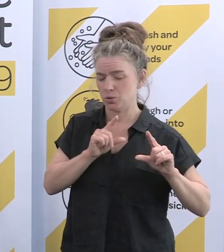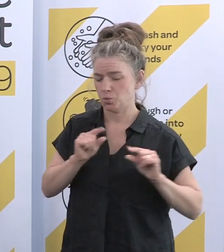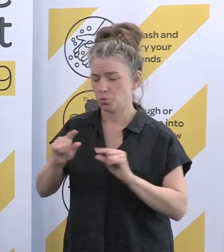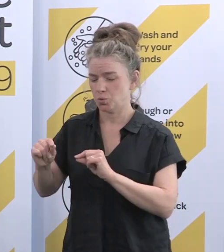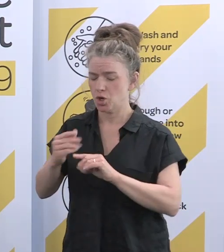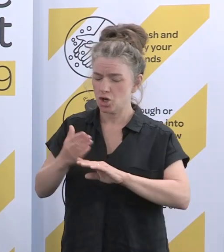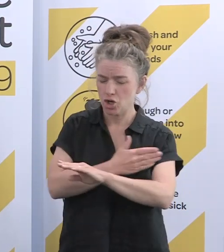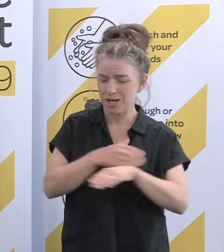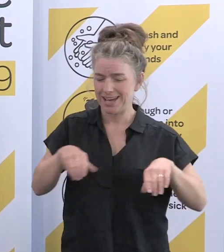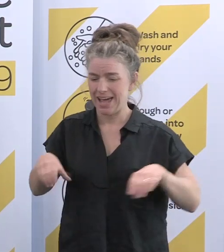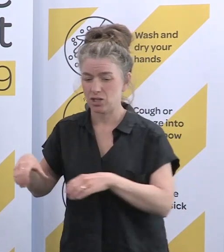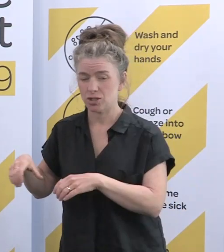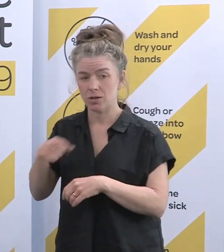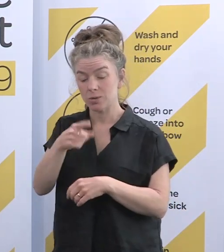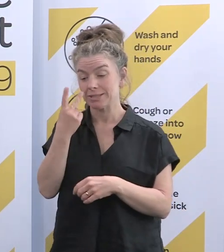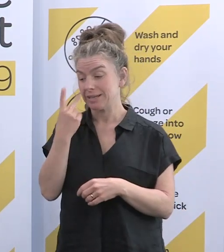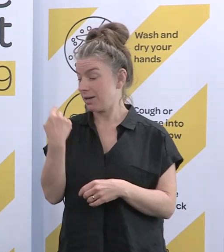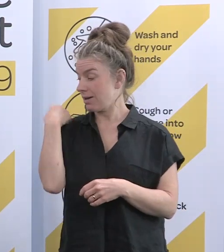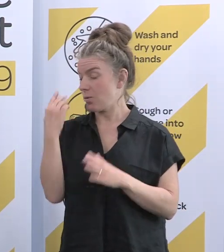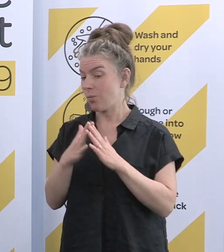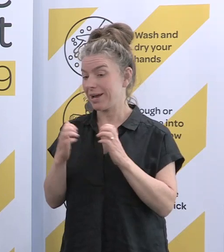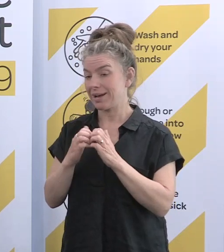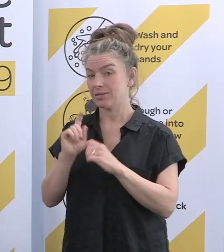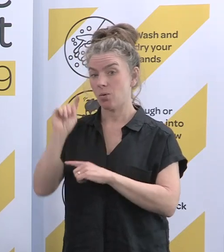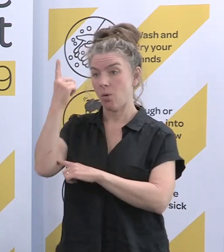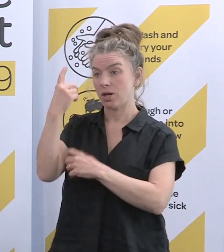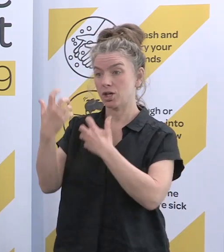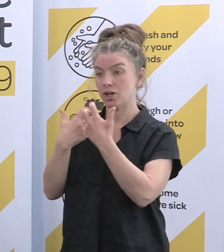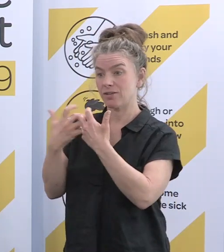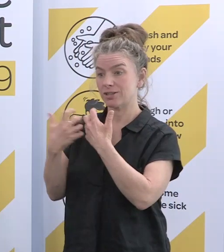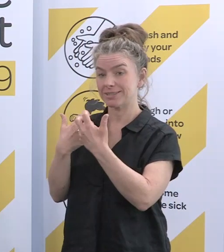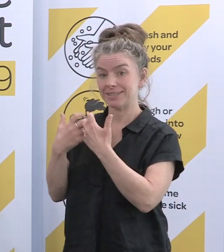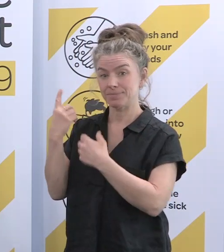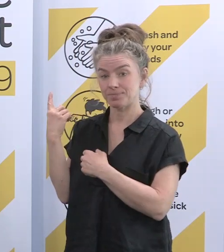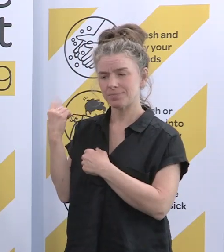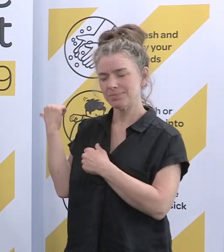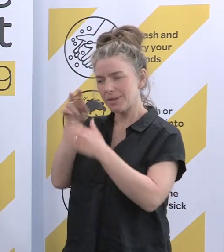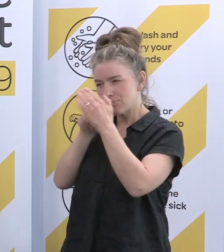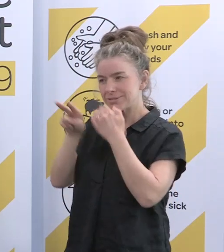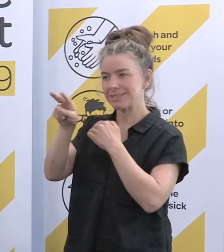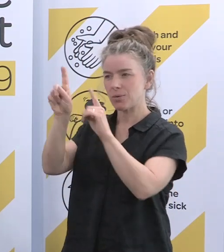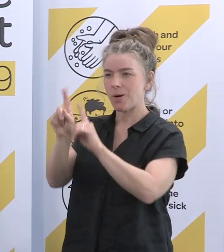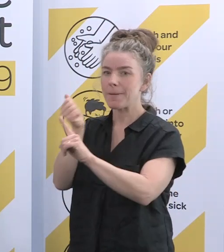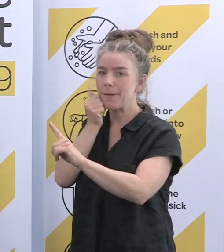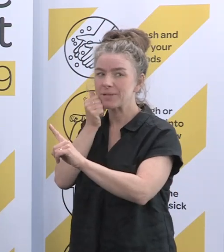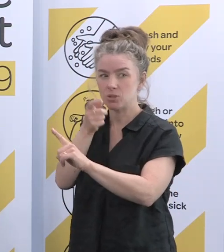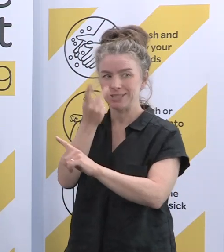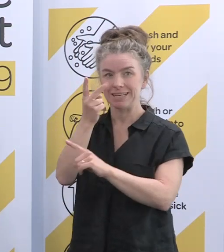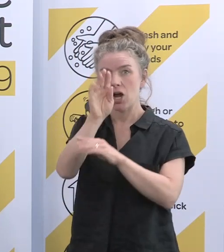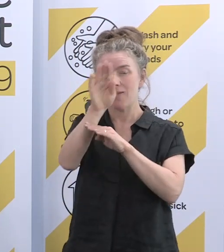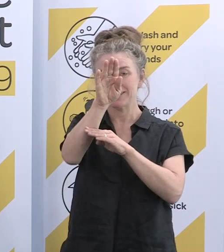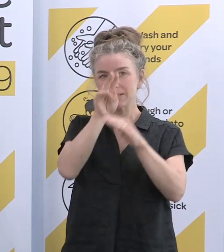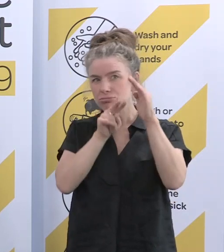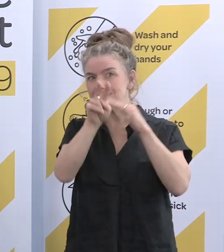that position. You will have seen over the weekend the University of Auckland modelling. You will have seen from overseas modelling of